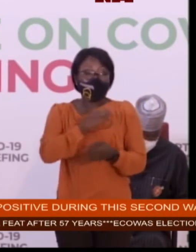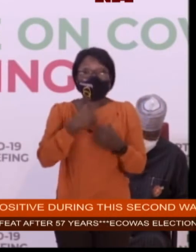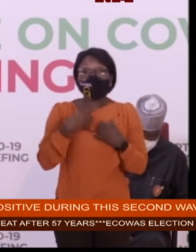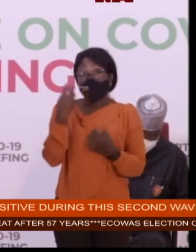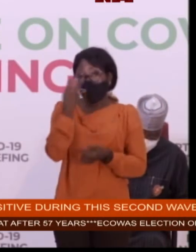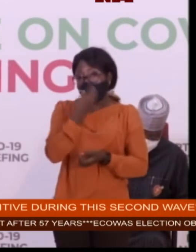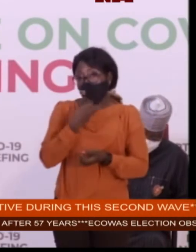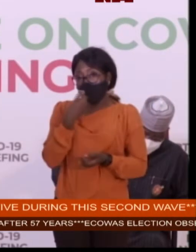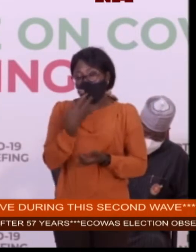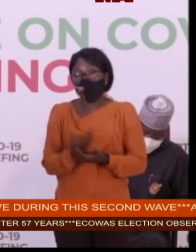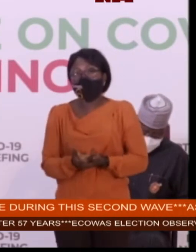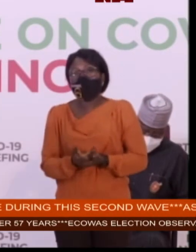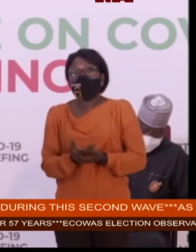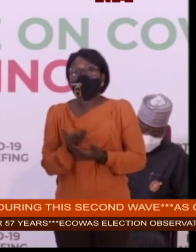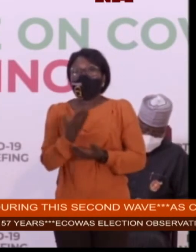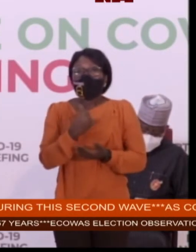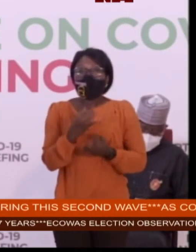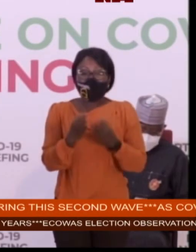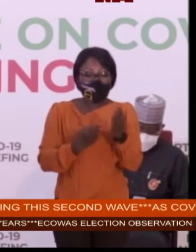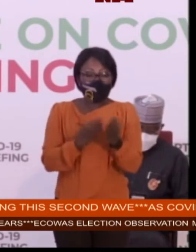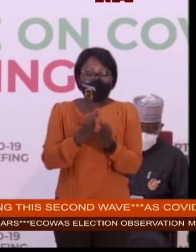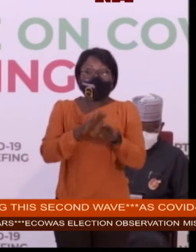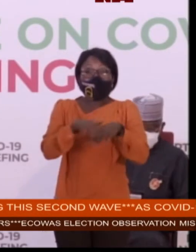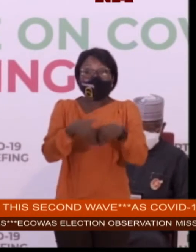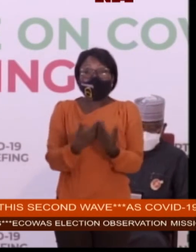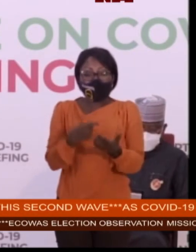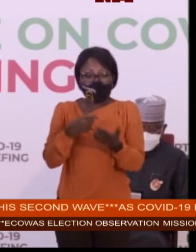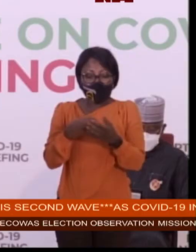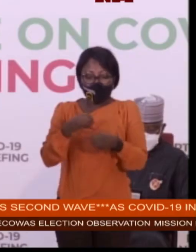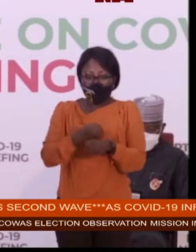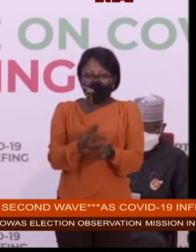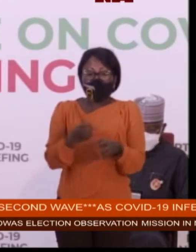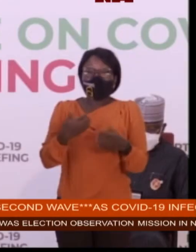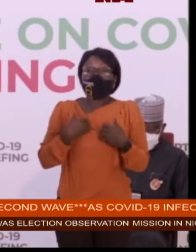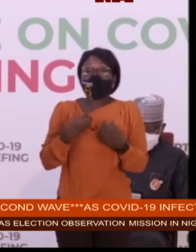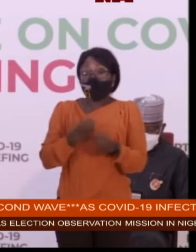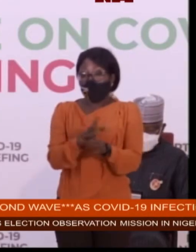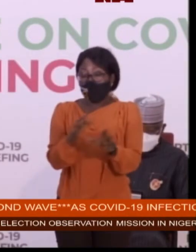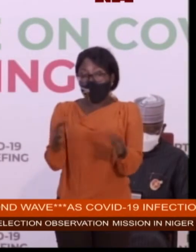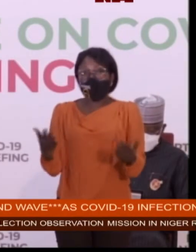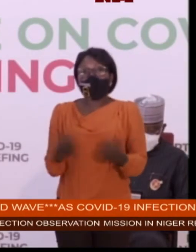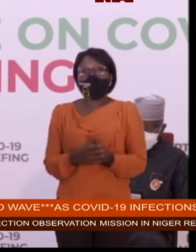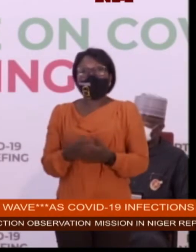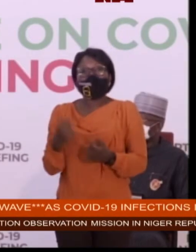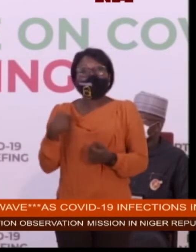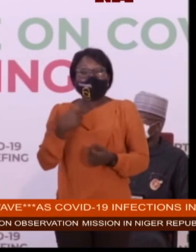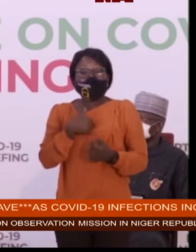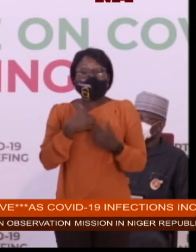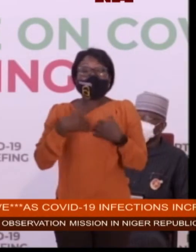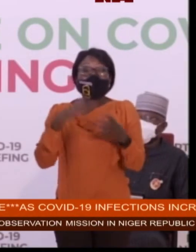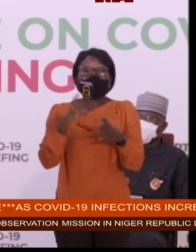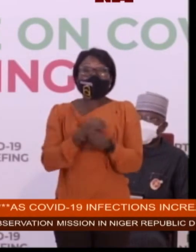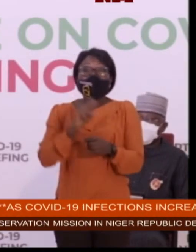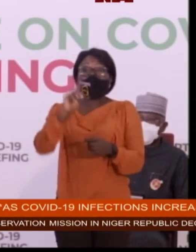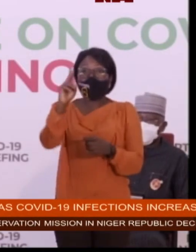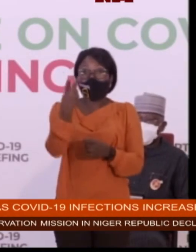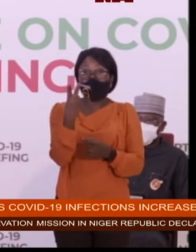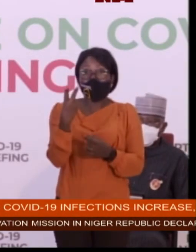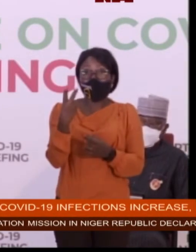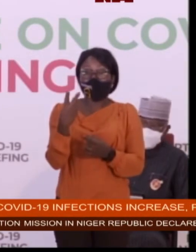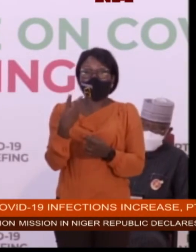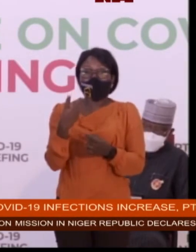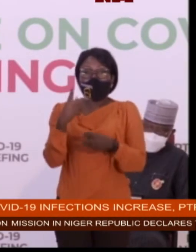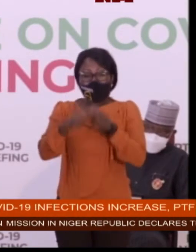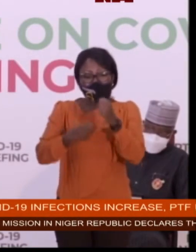muku cewa waɗanda suka fi kamuwa ko tafi musu illa, ana maganan dattawa masu shekara 60